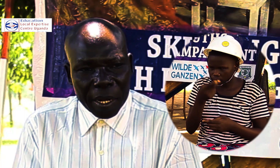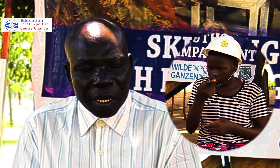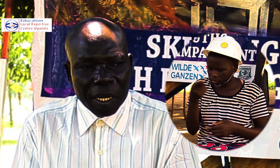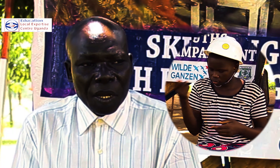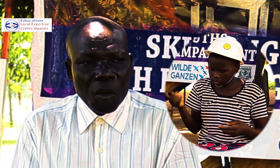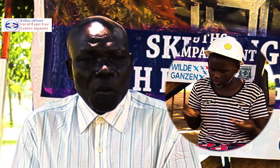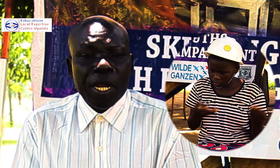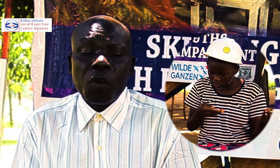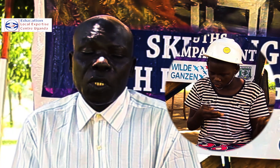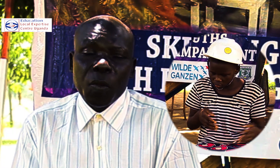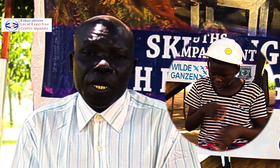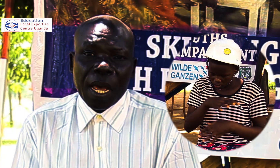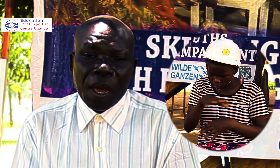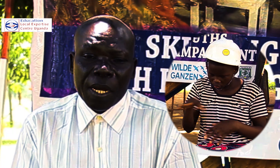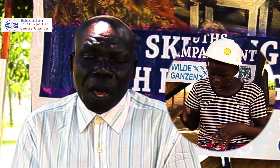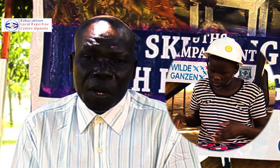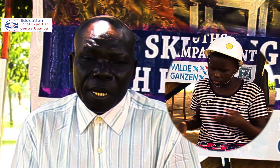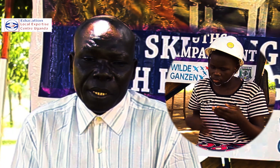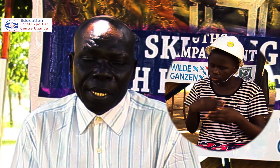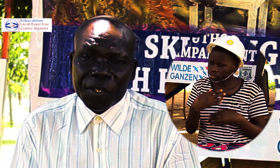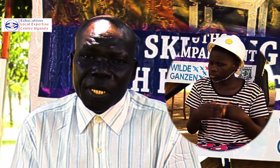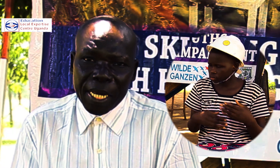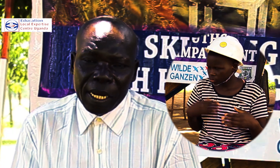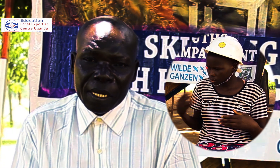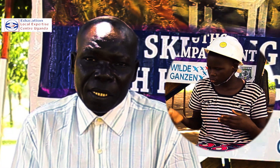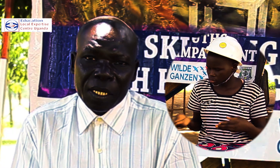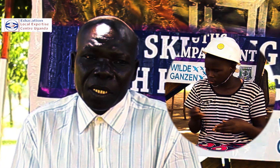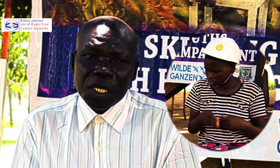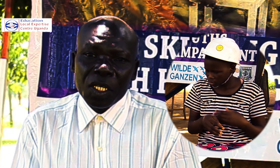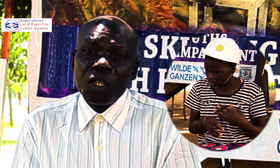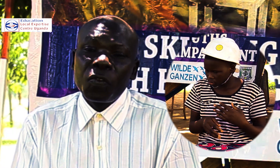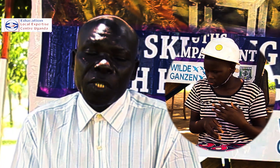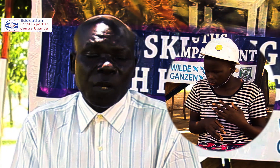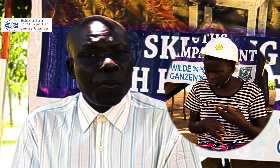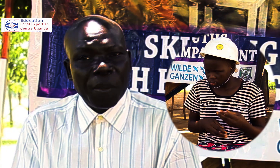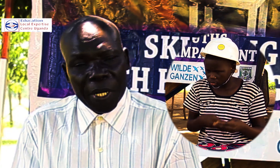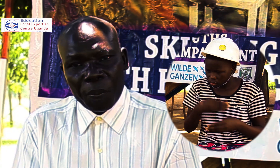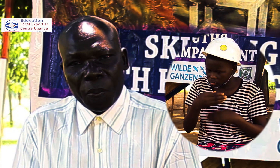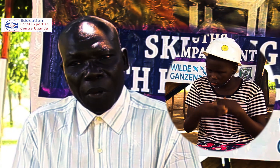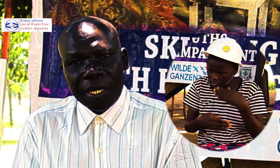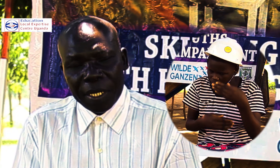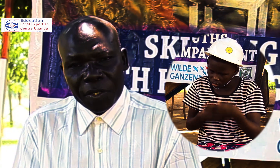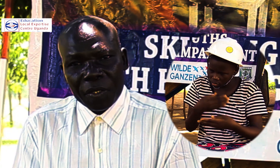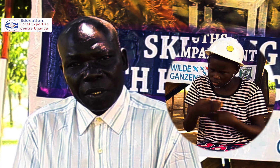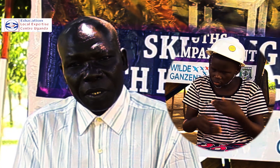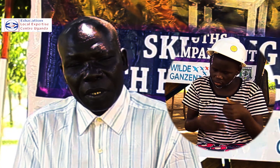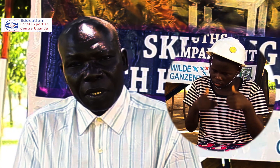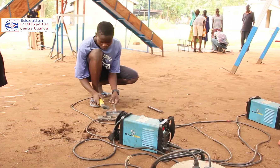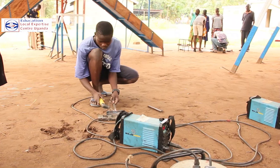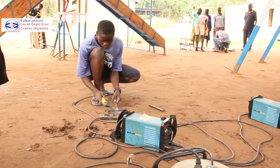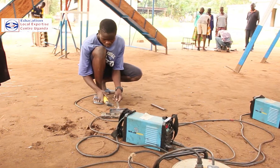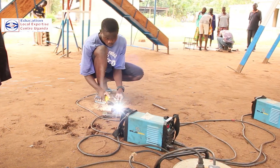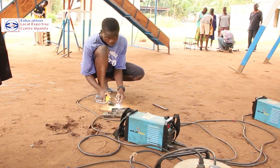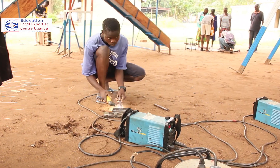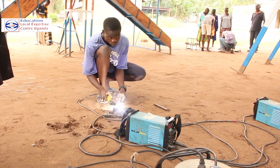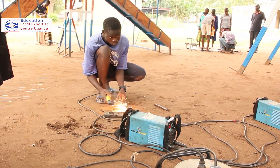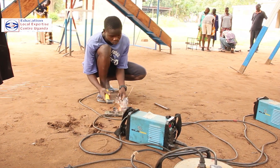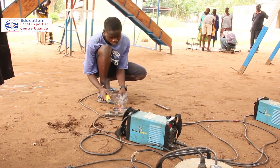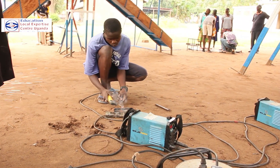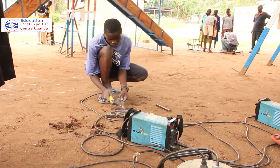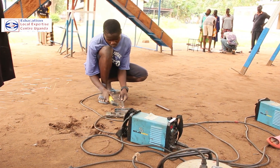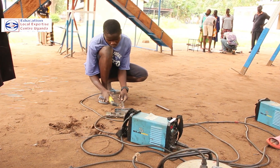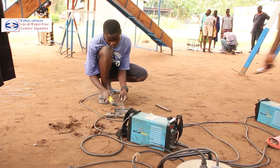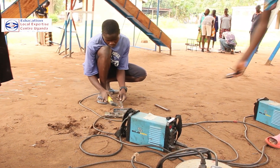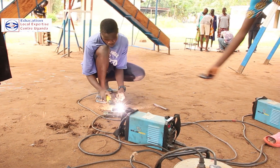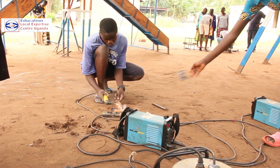young one, when they continue with their skill, in future they will be a better people at least.